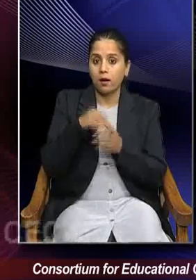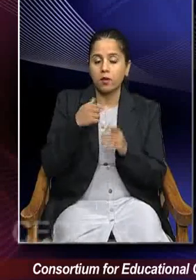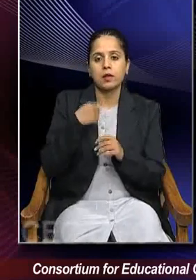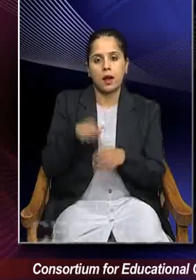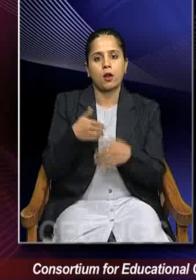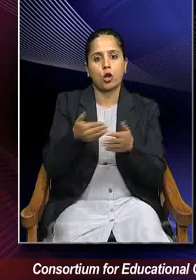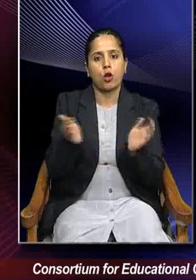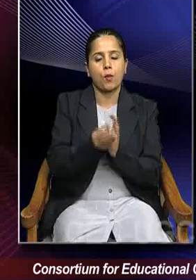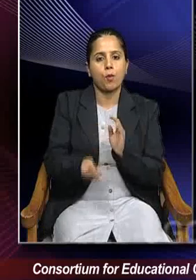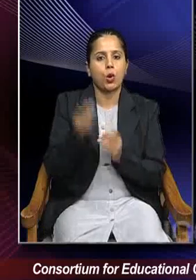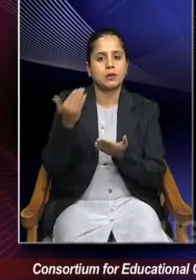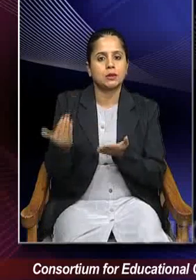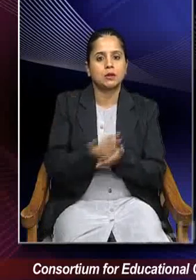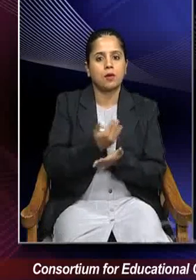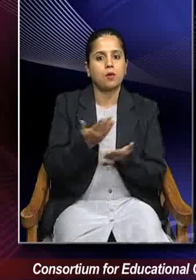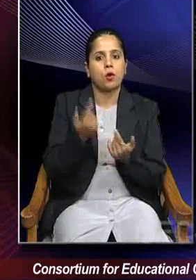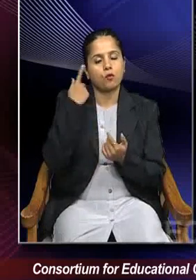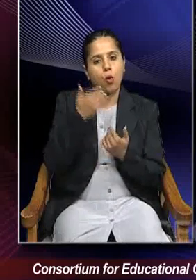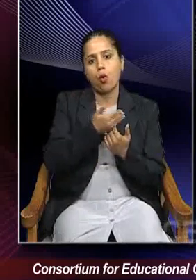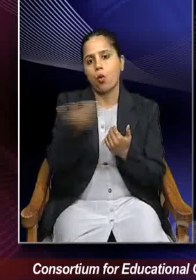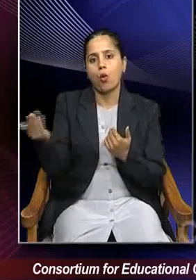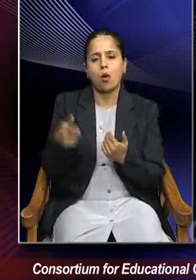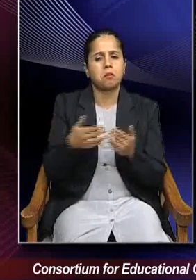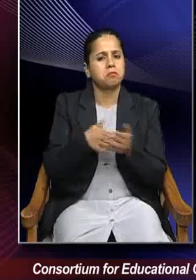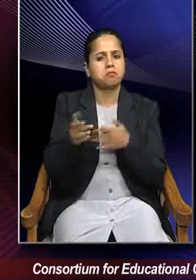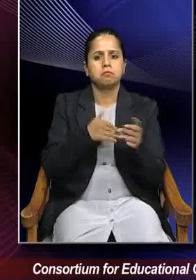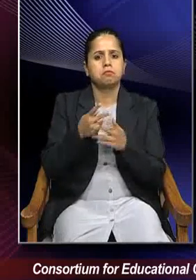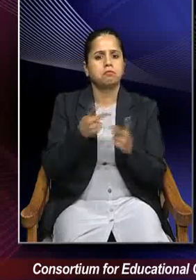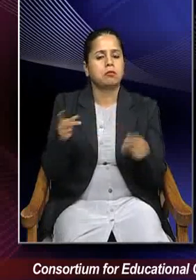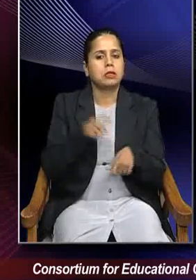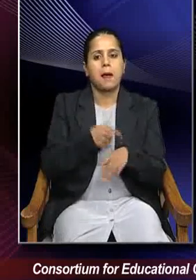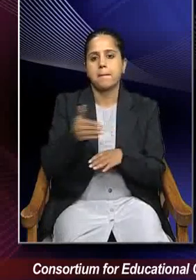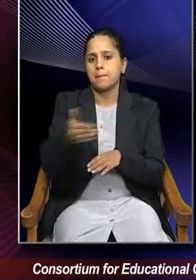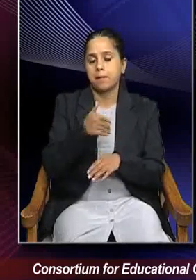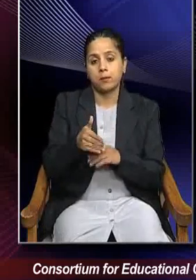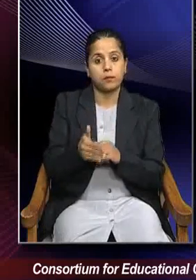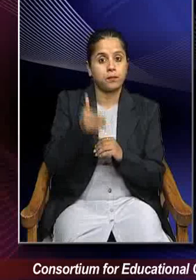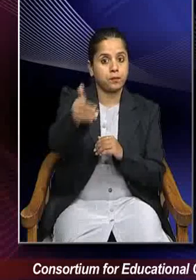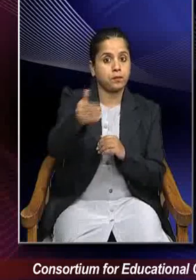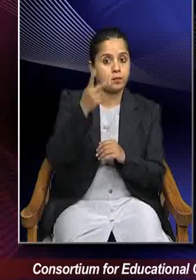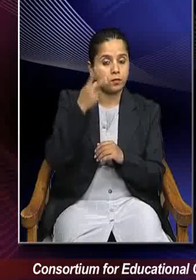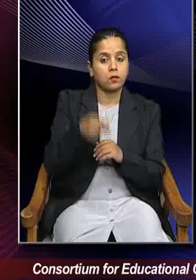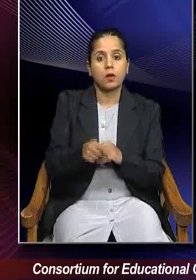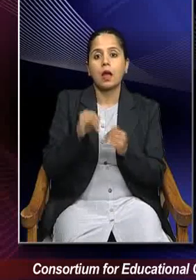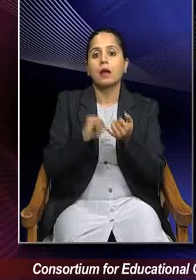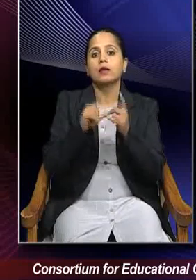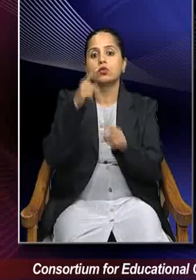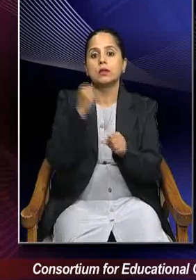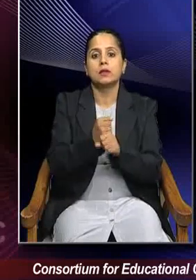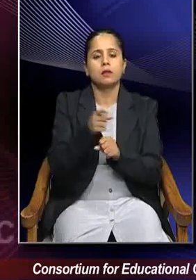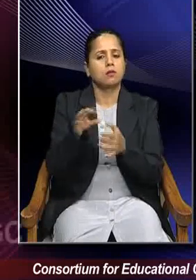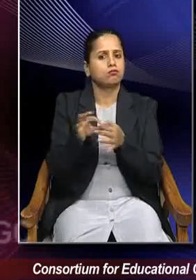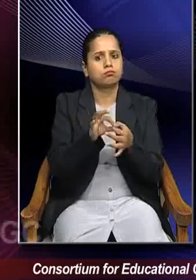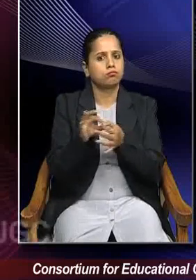make commuting more safer and convenient for everyone irrespective of the time. Moving forward, other SDGs are also